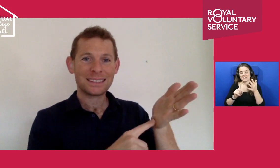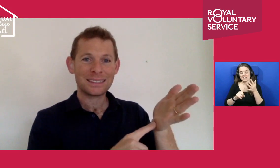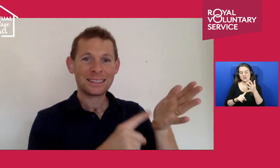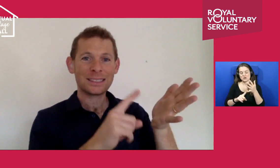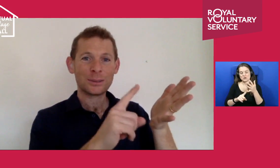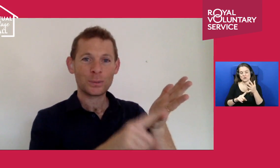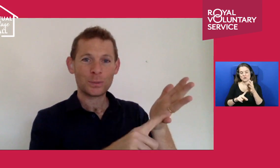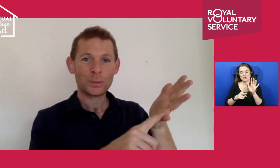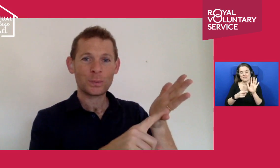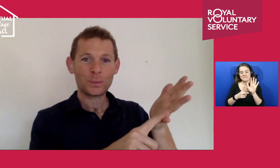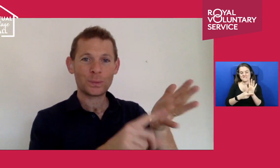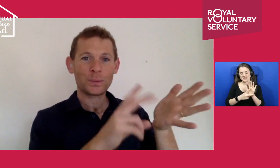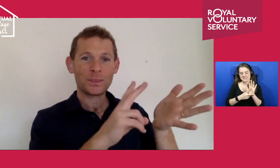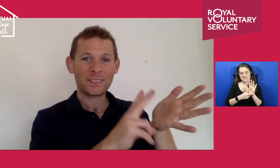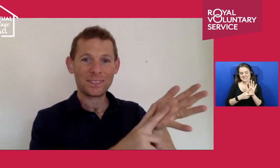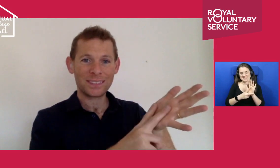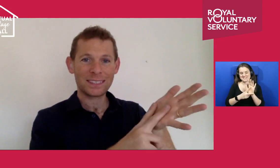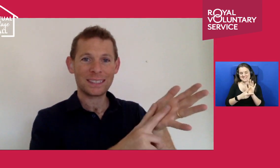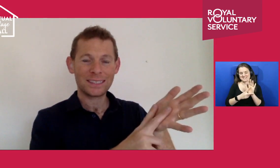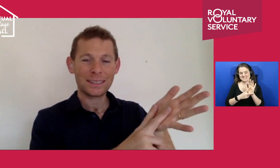U, V,